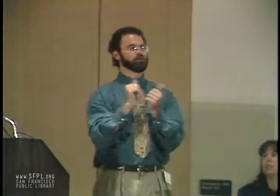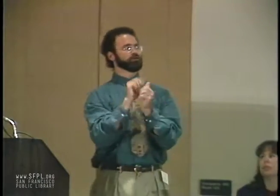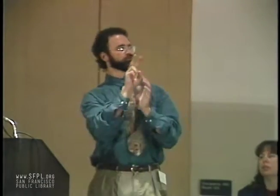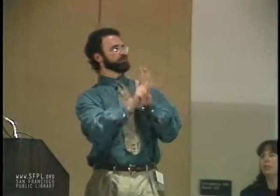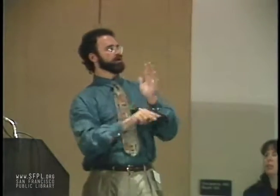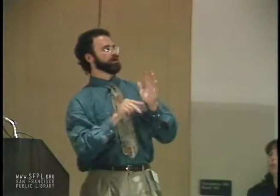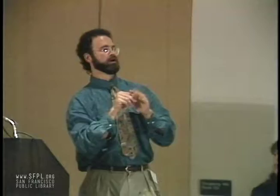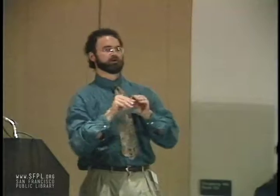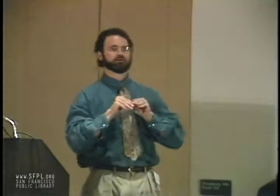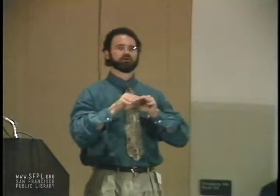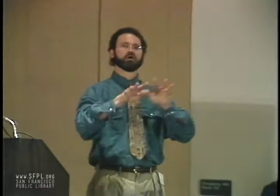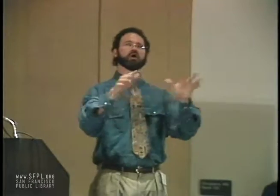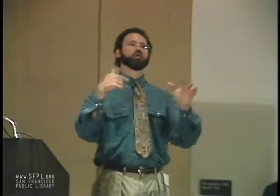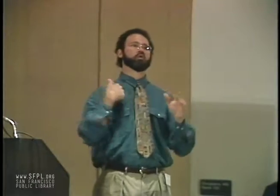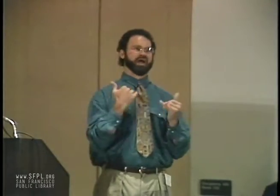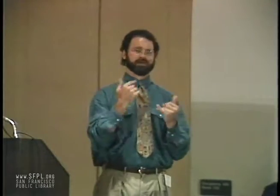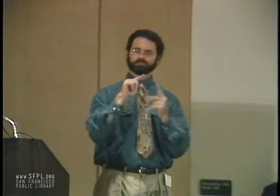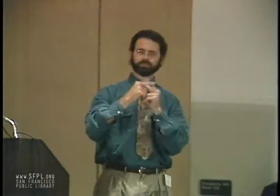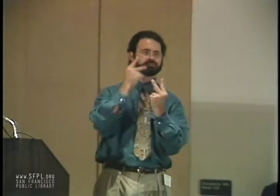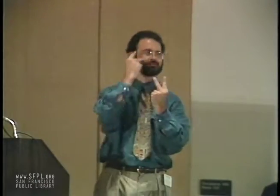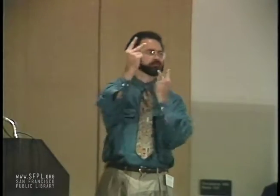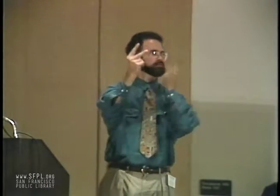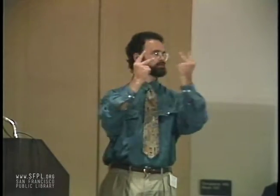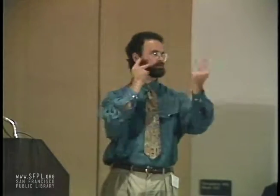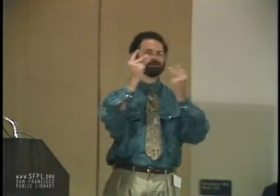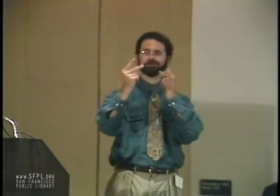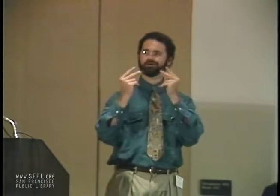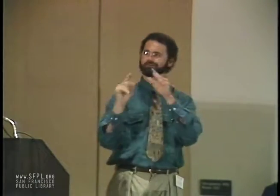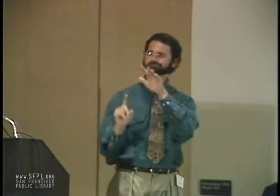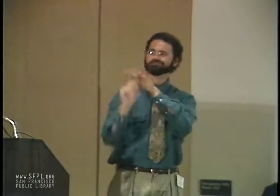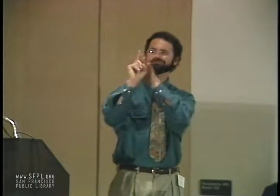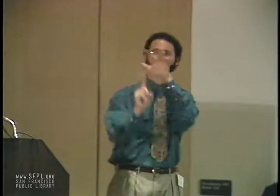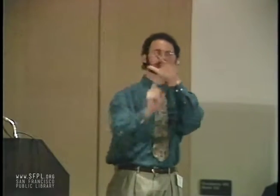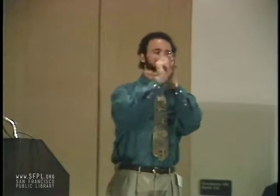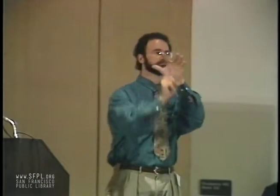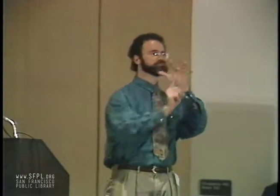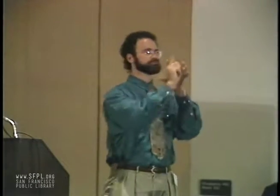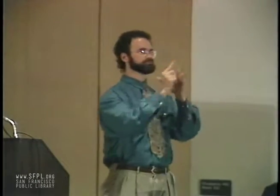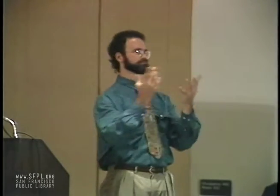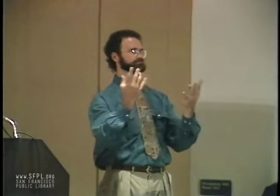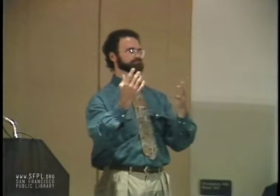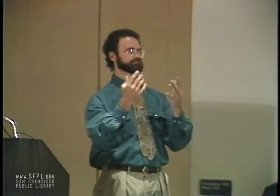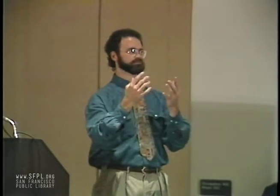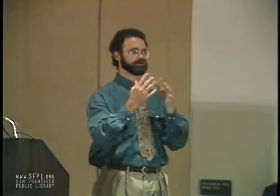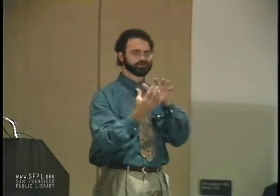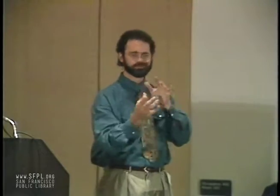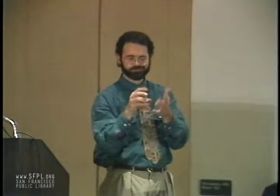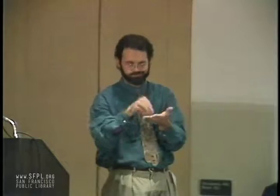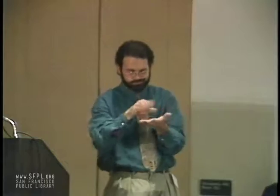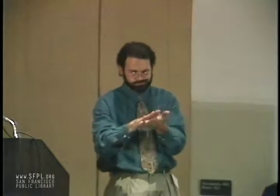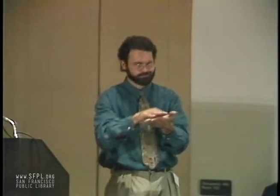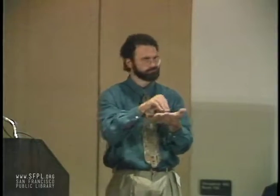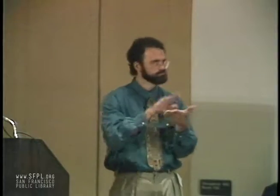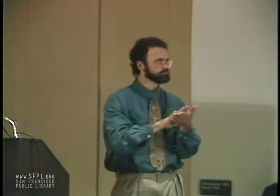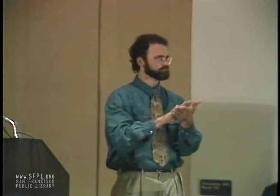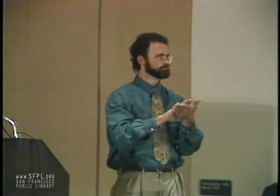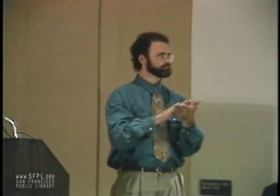And yet, it's becoming easier and easier all the time now to videotape and preserve